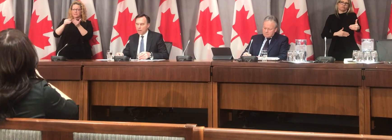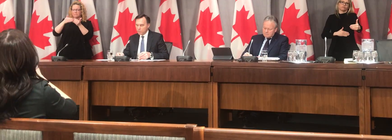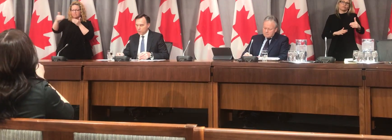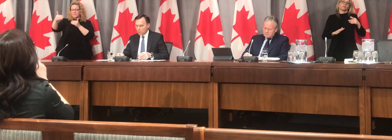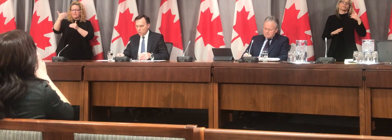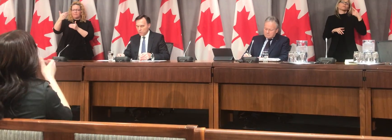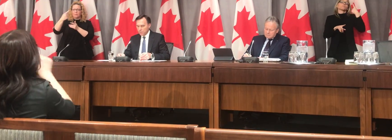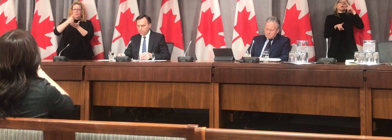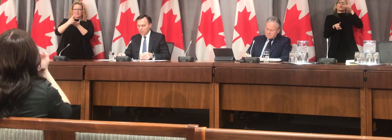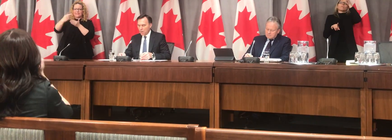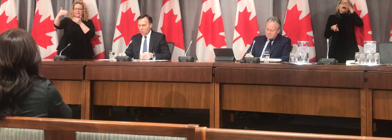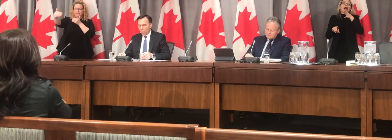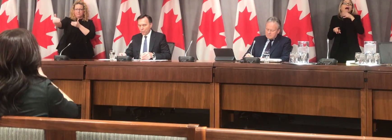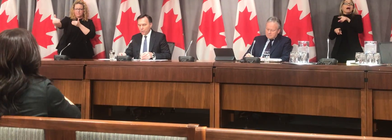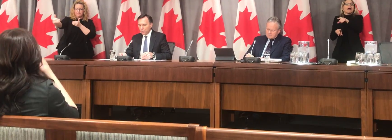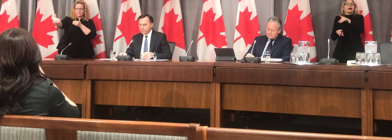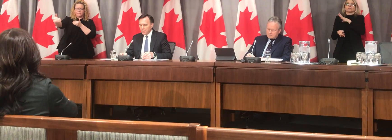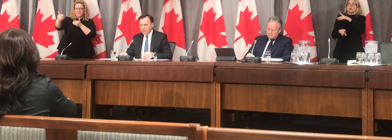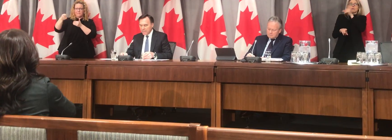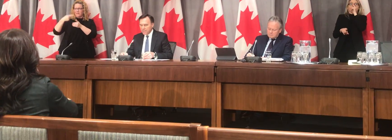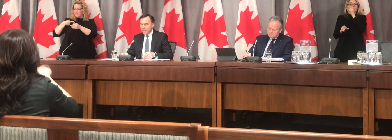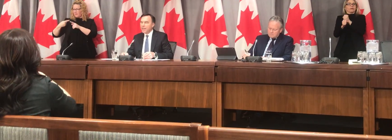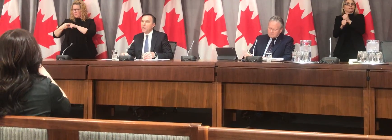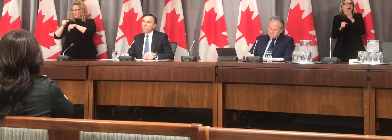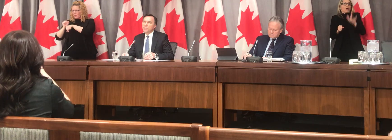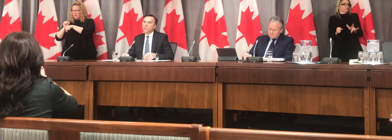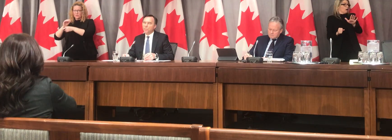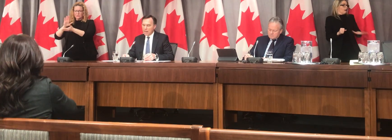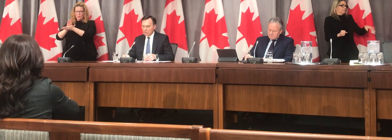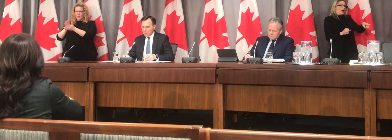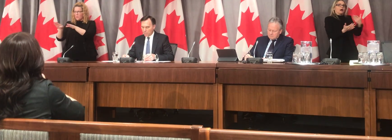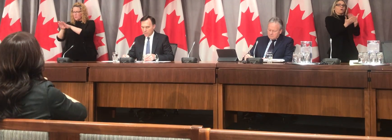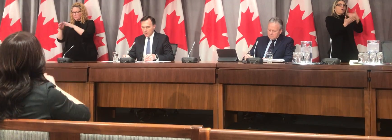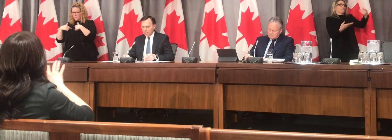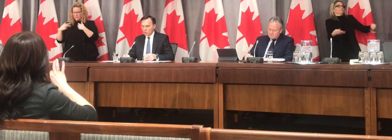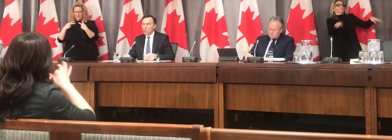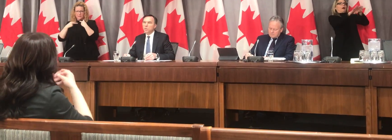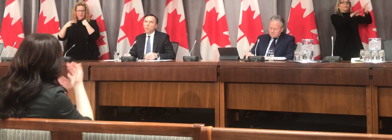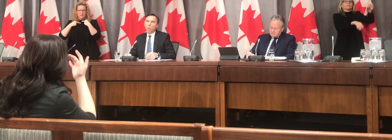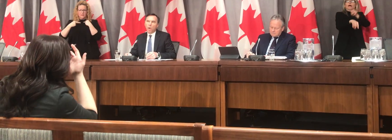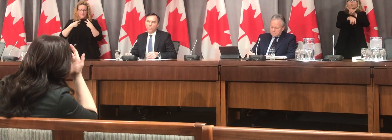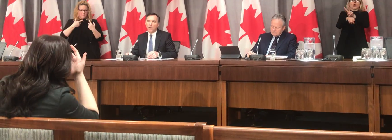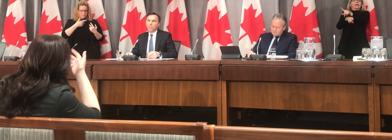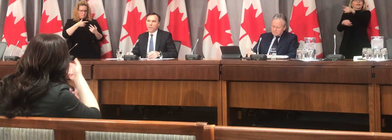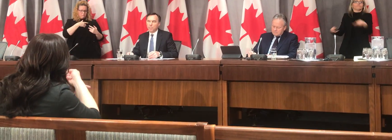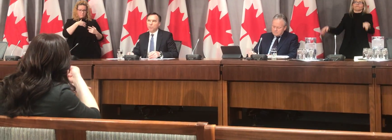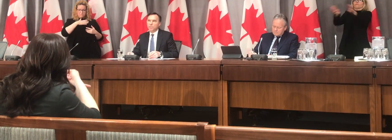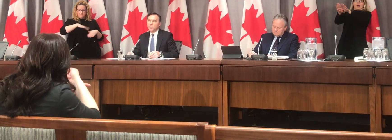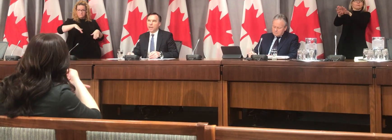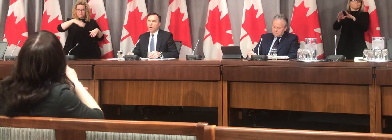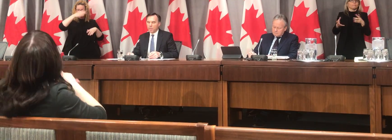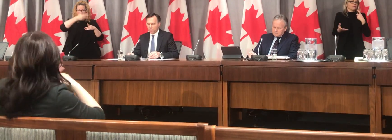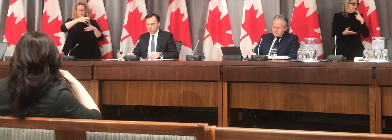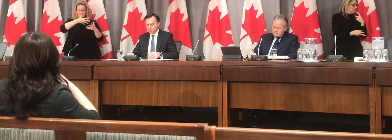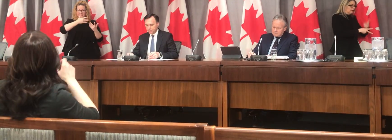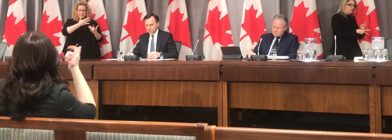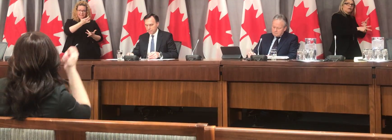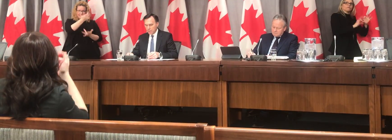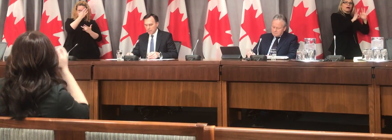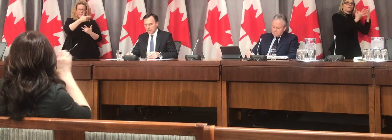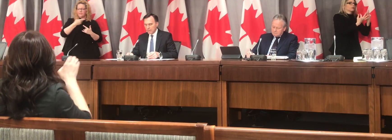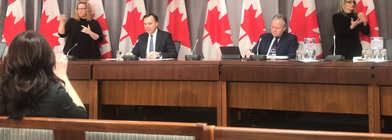and daycares are closed, or if you need to take care of a sick family member, you'll also qualify for the emergency care